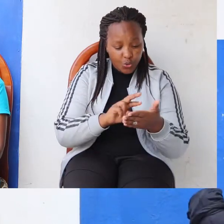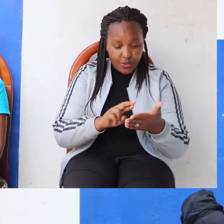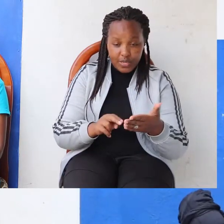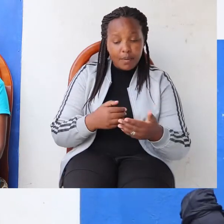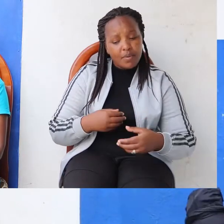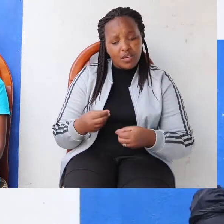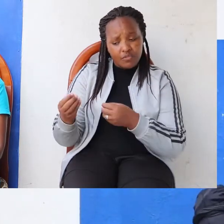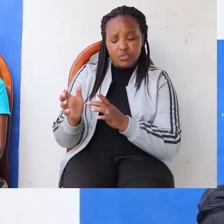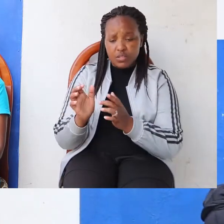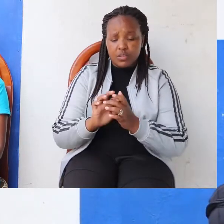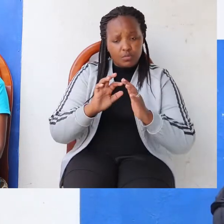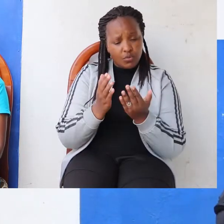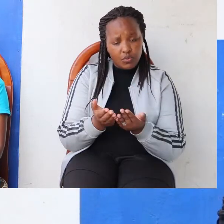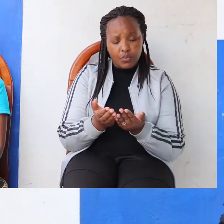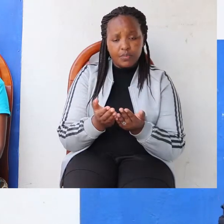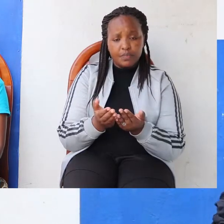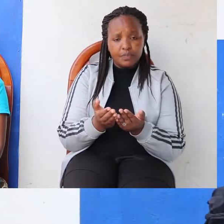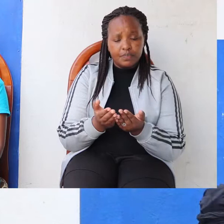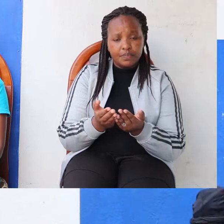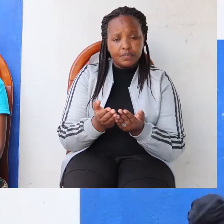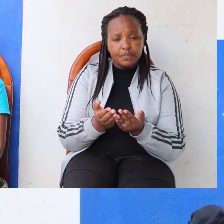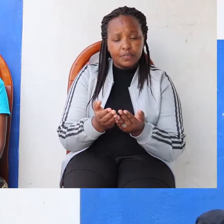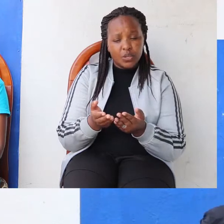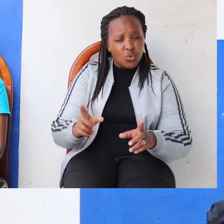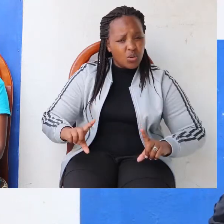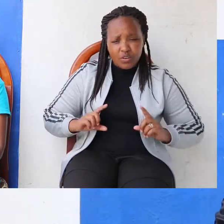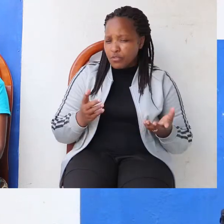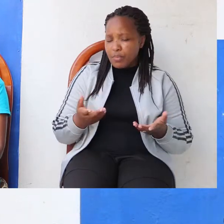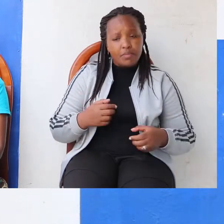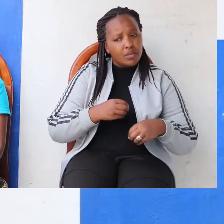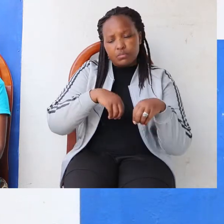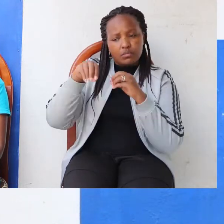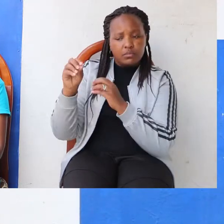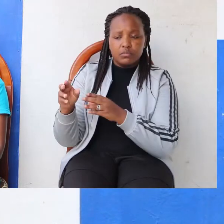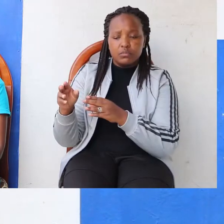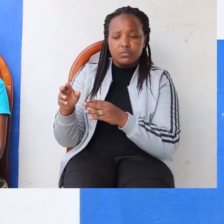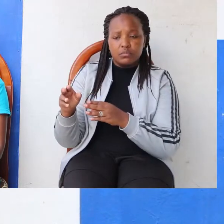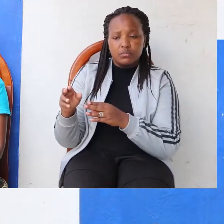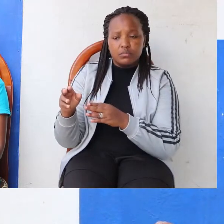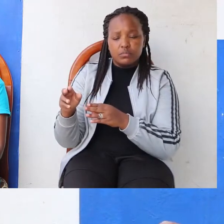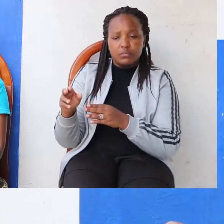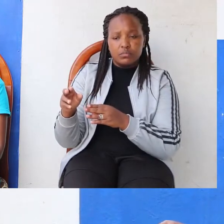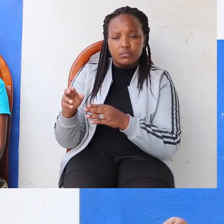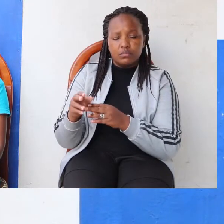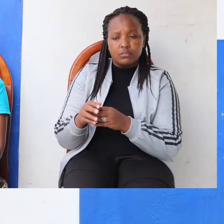nitakuachia hii Biblia wewe unasoma. Thank you. Unaishi wapi nikupeleke nyumbani? down